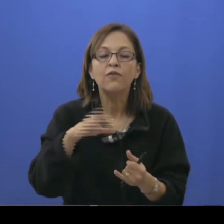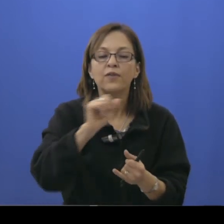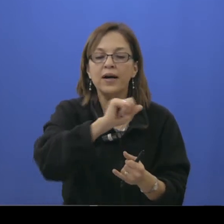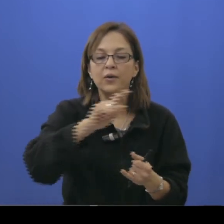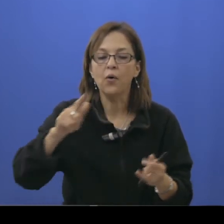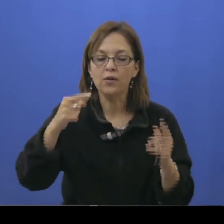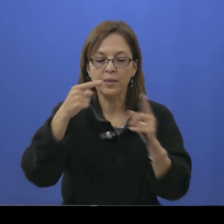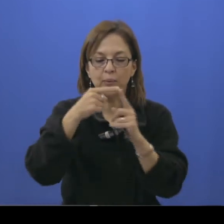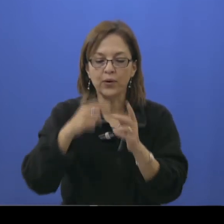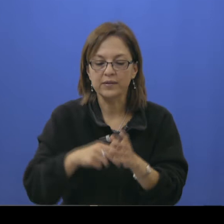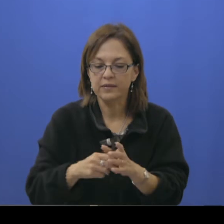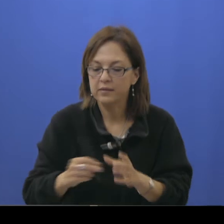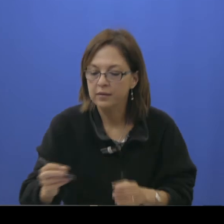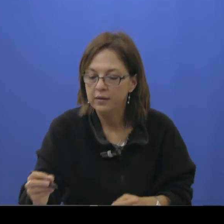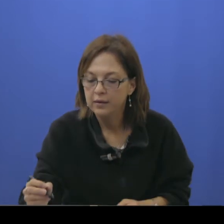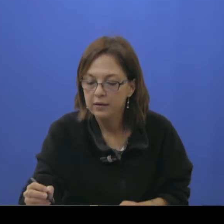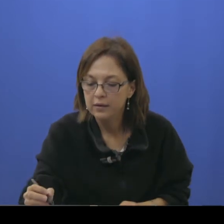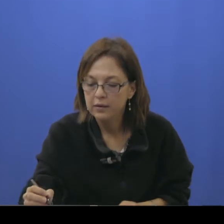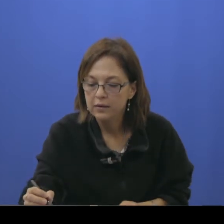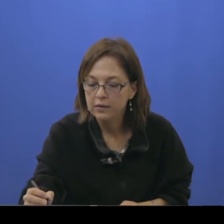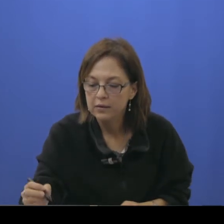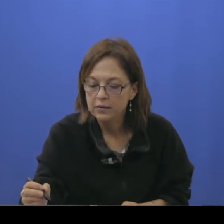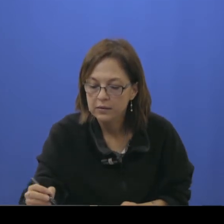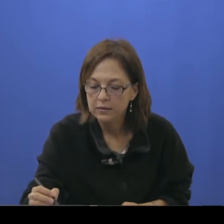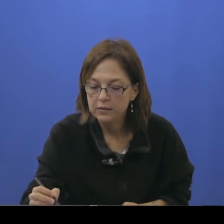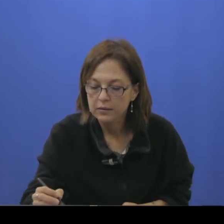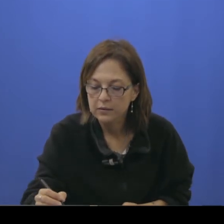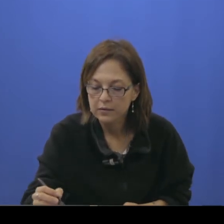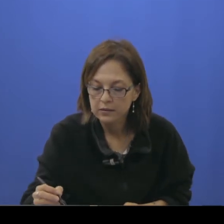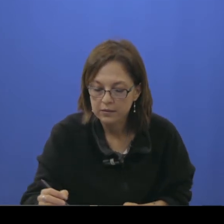Now find all the points.